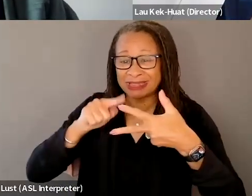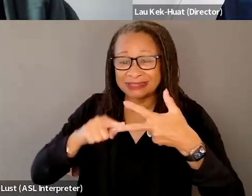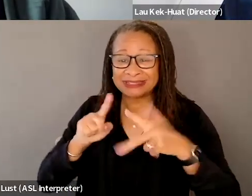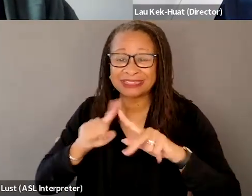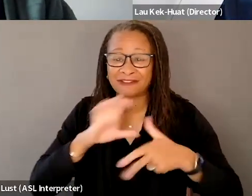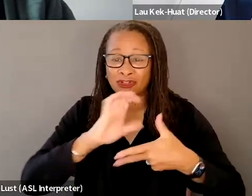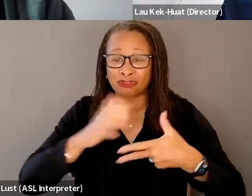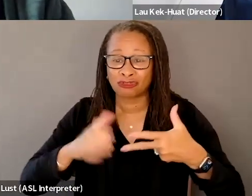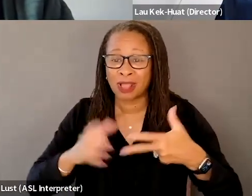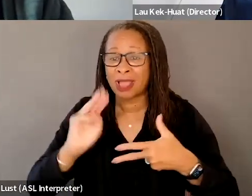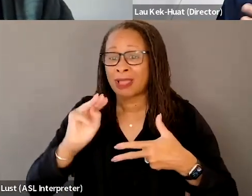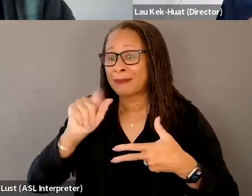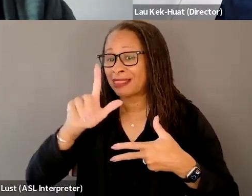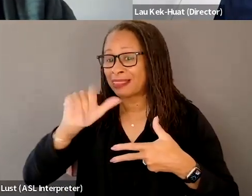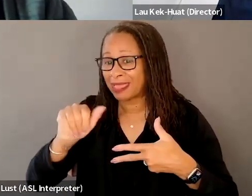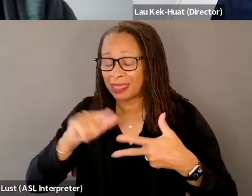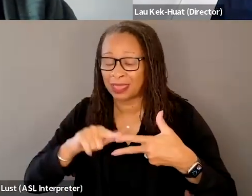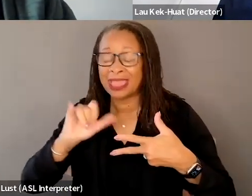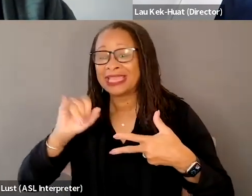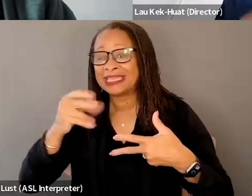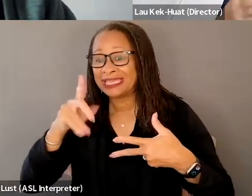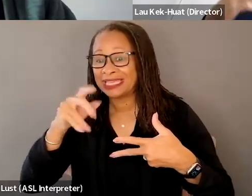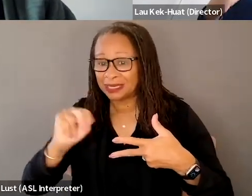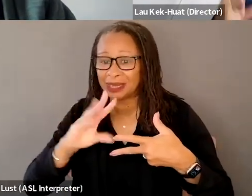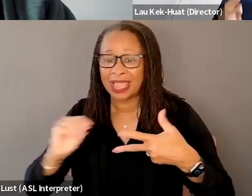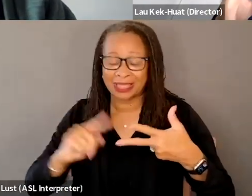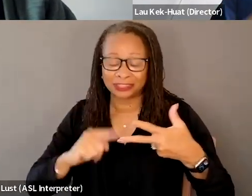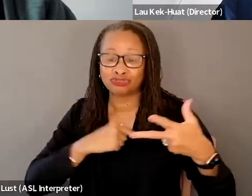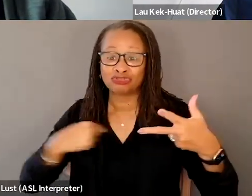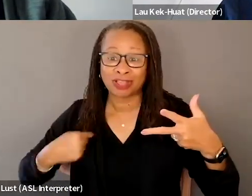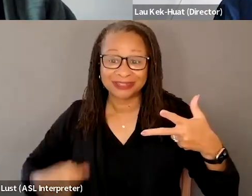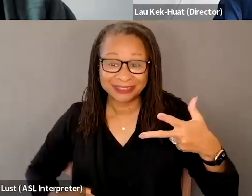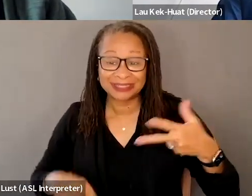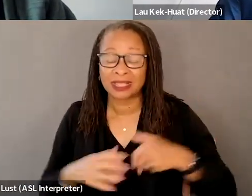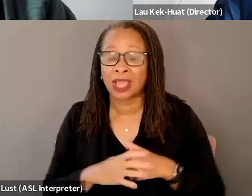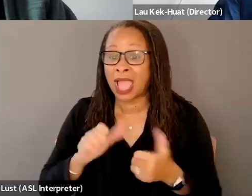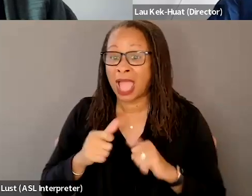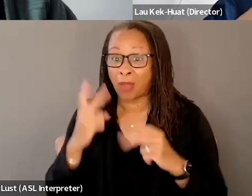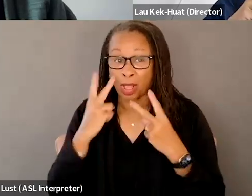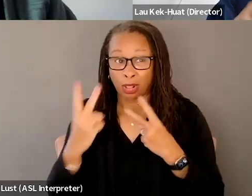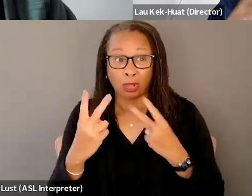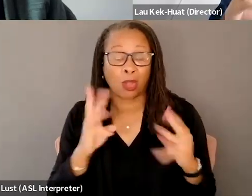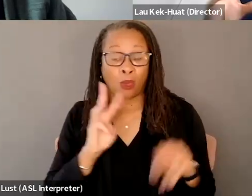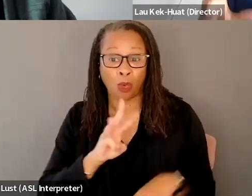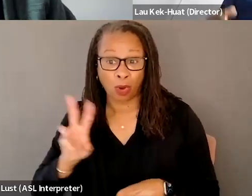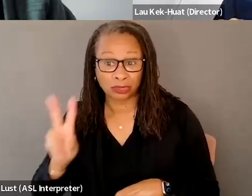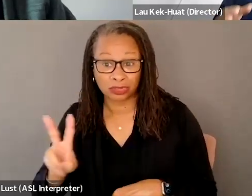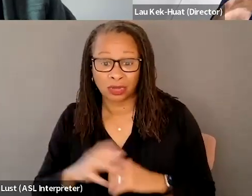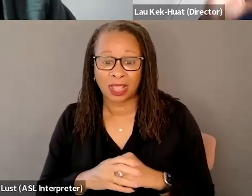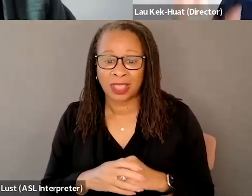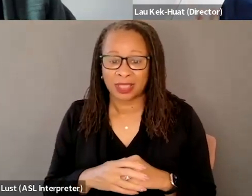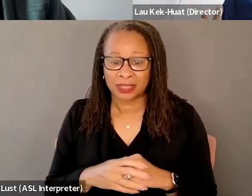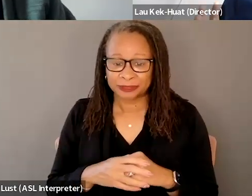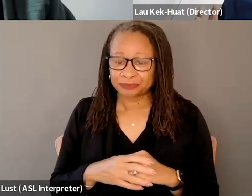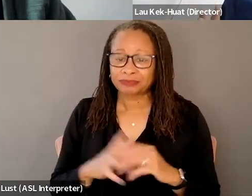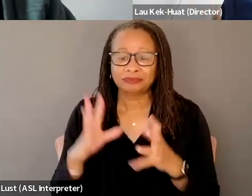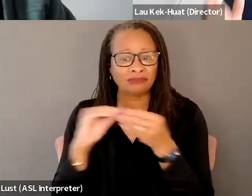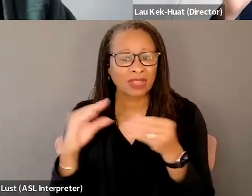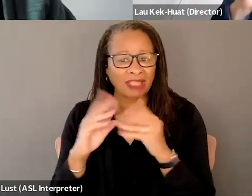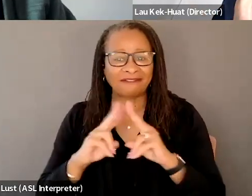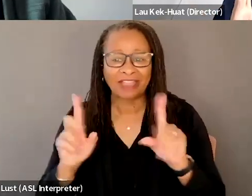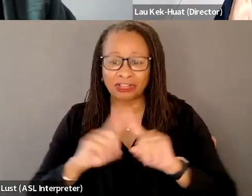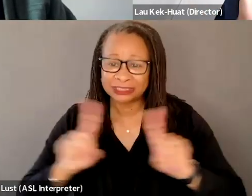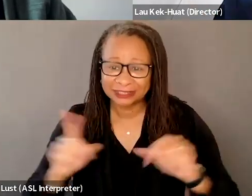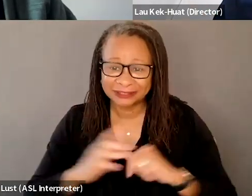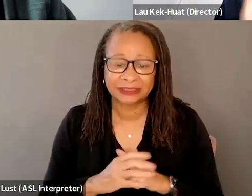races, Malay, Indian, and Chinese. But how we perceive of the World War II history narrative is very different.